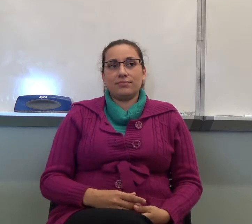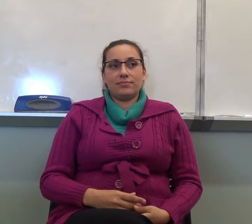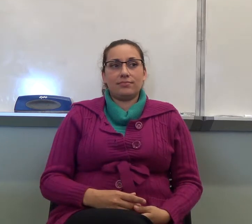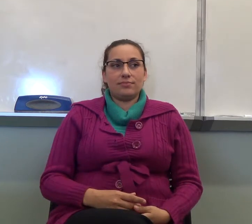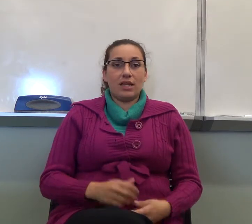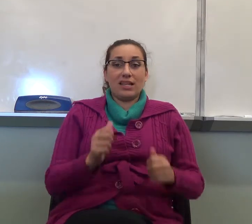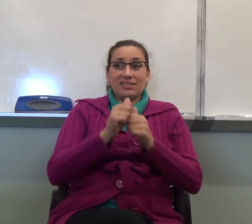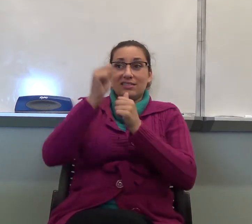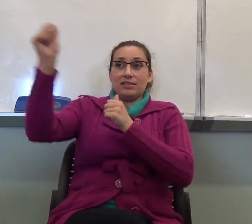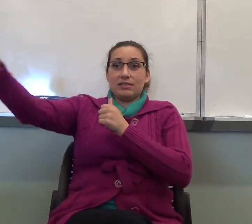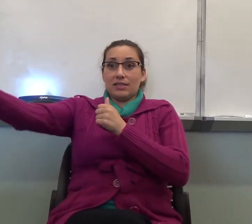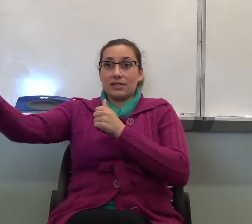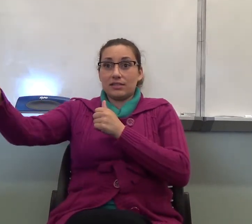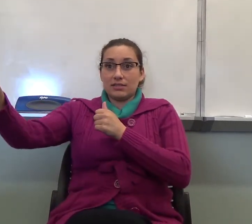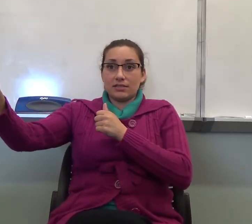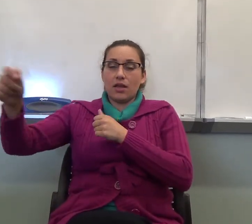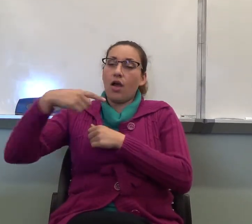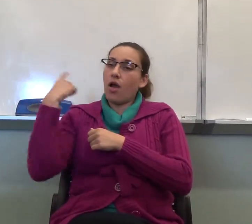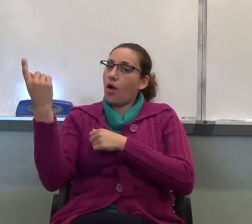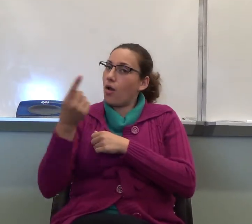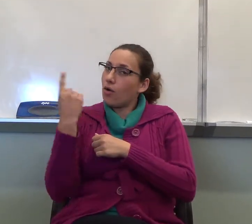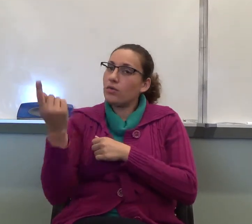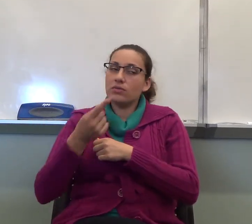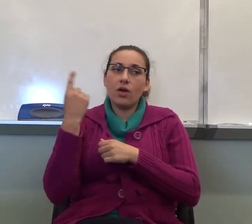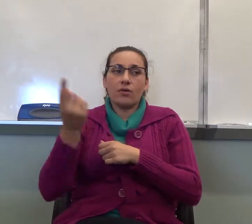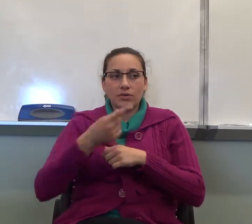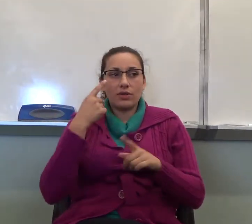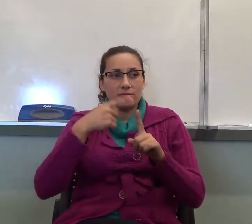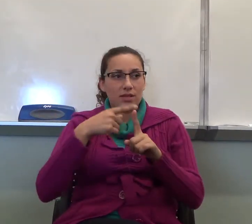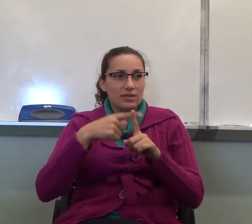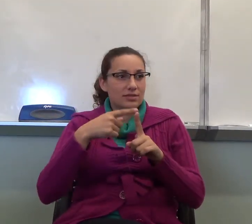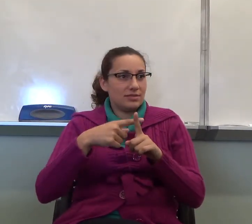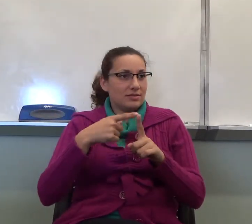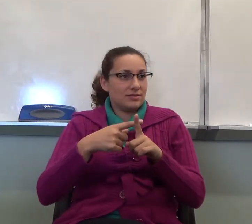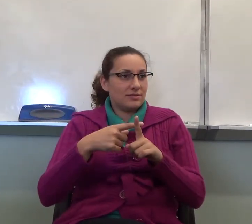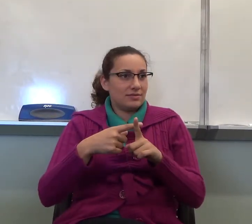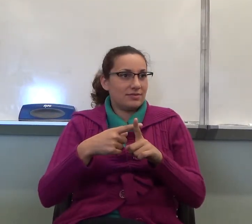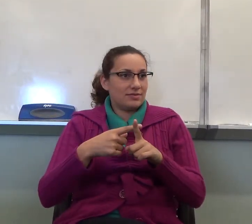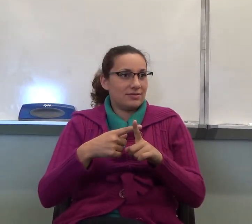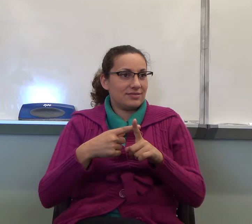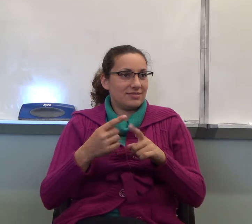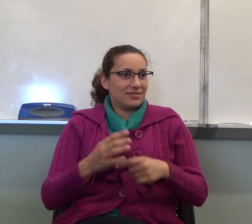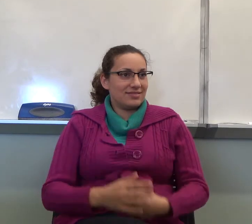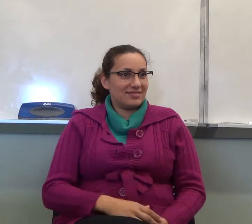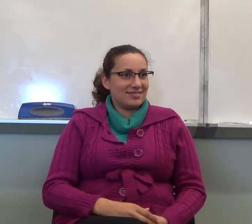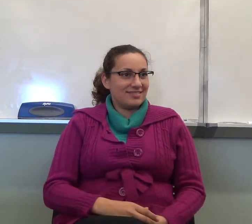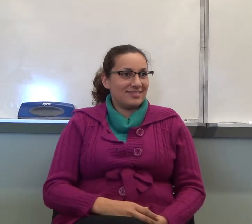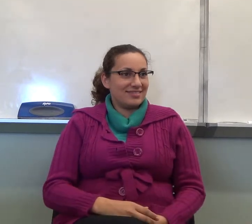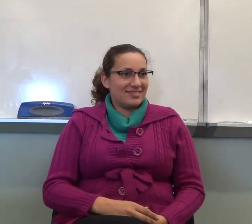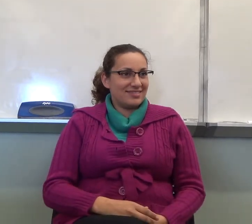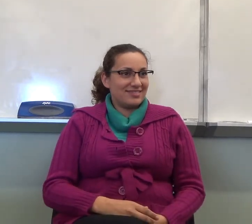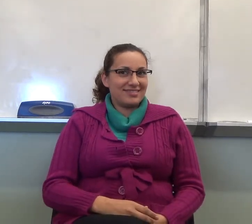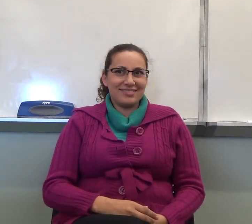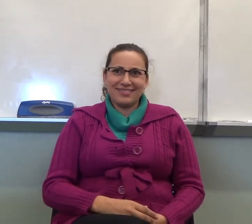is always positive. You don't have negative distances, right? Okay? So if I ask, what's the absolute value of